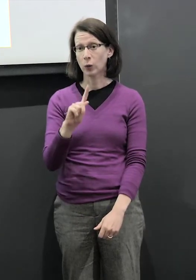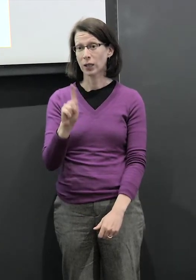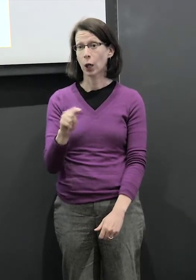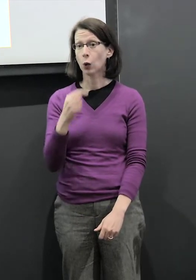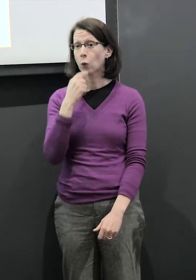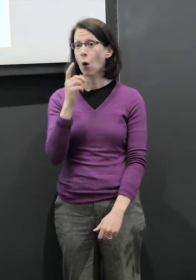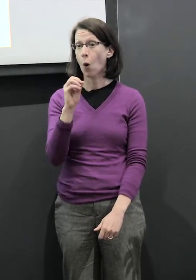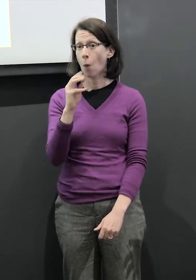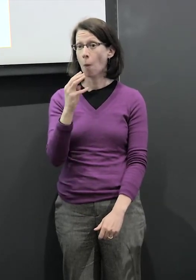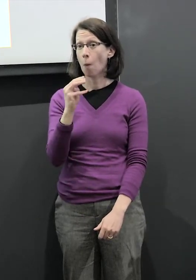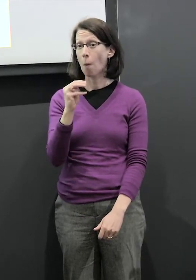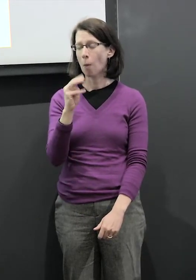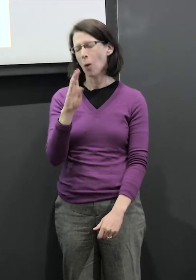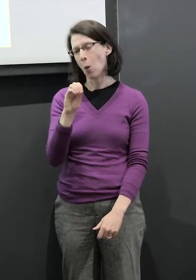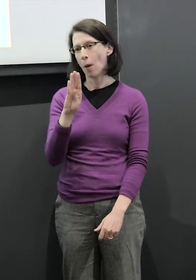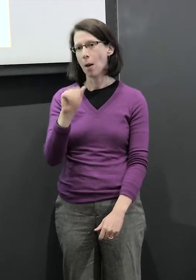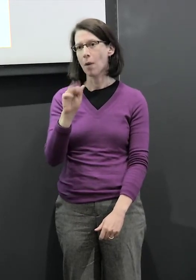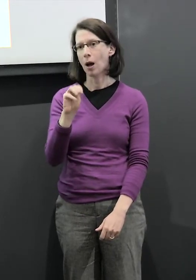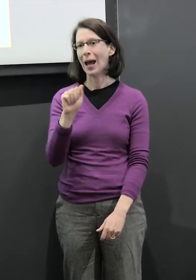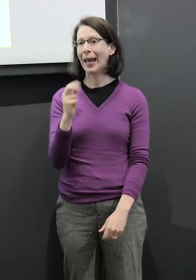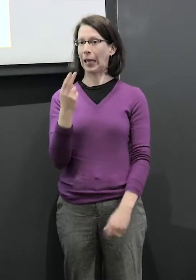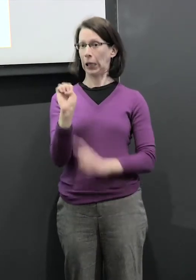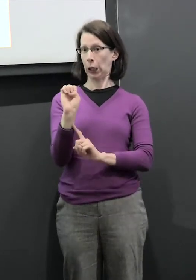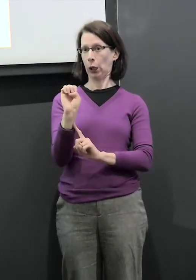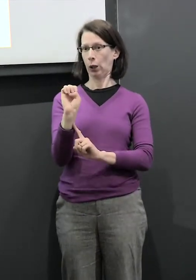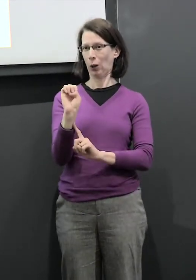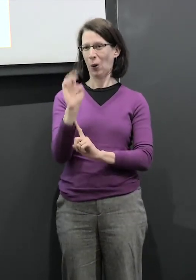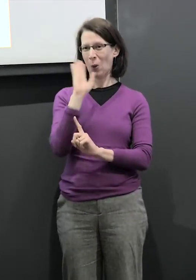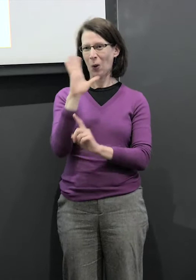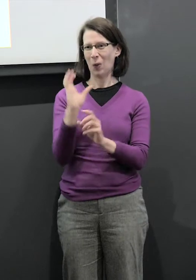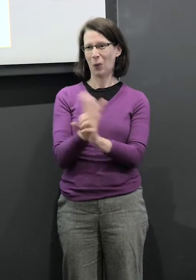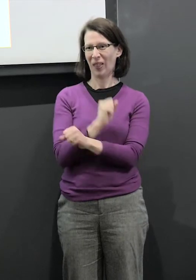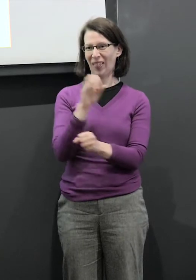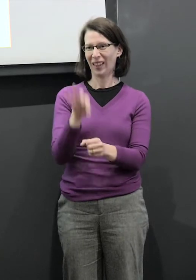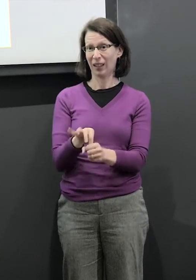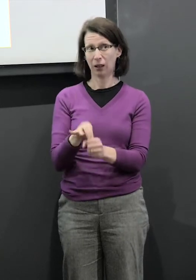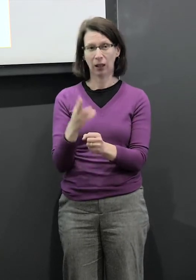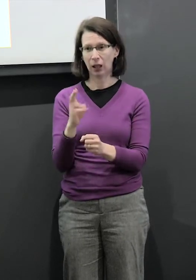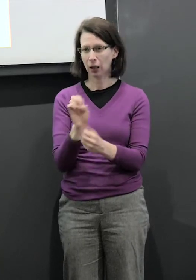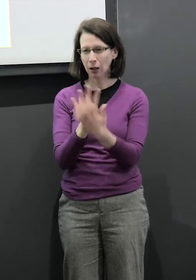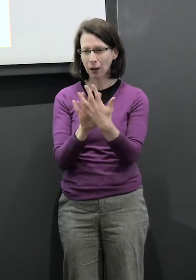ambiguity. He could refer to Sarkozy, or he could refer to Obama.